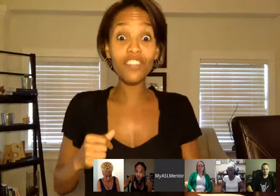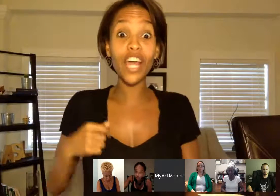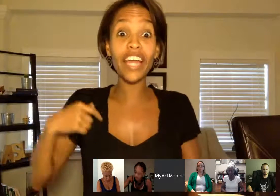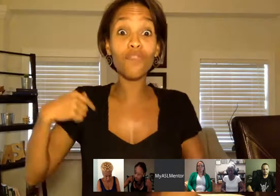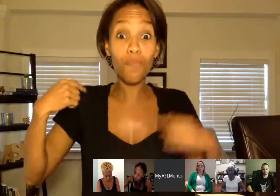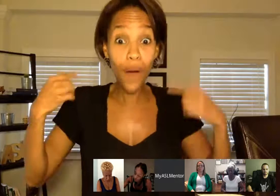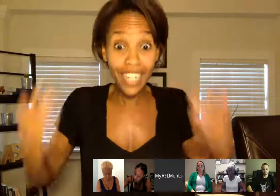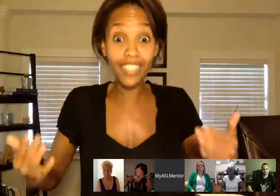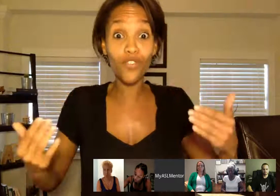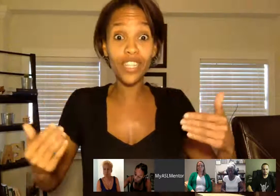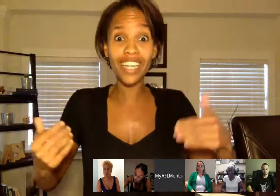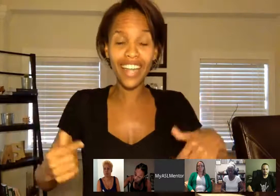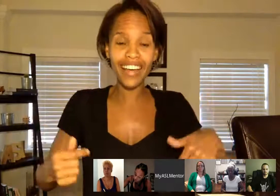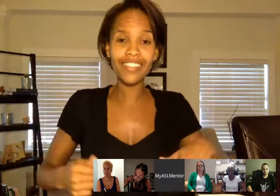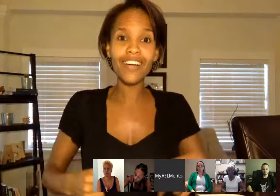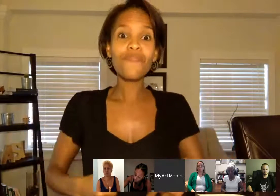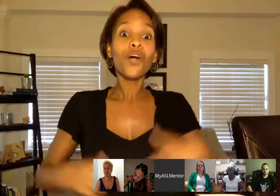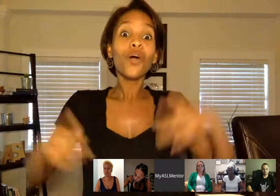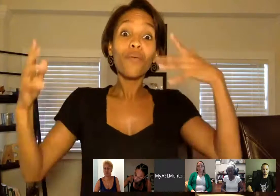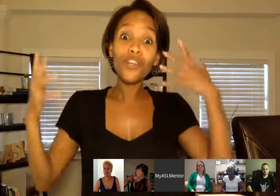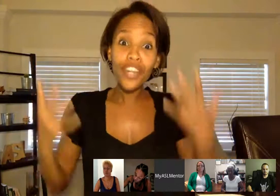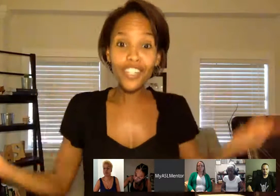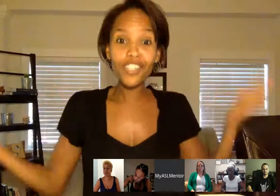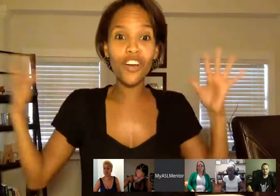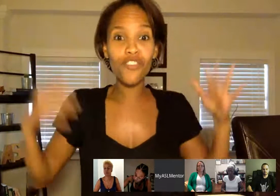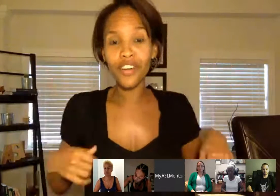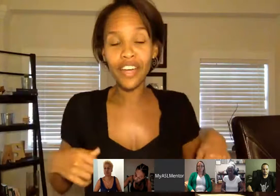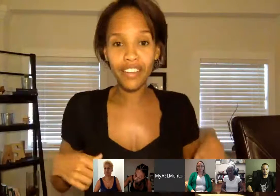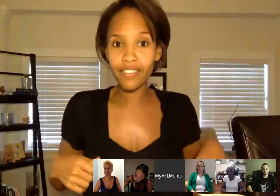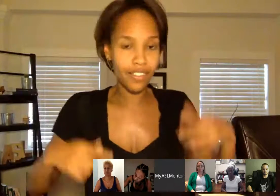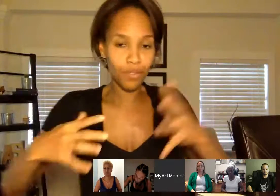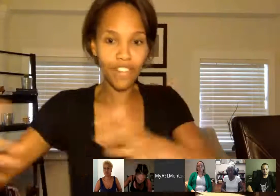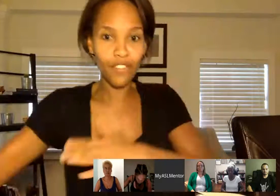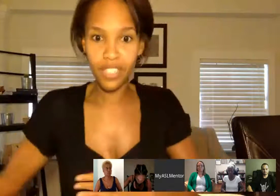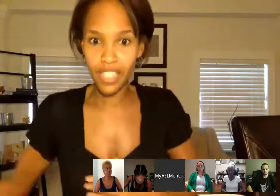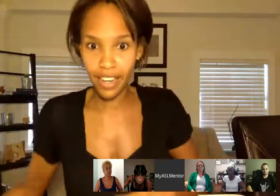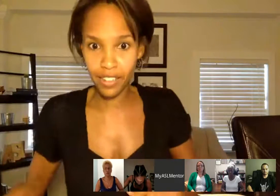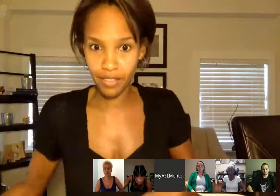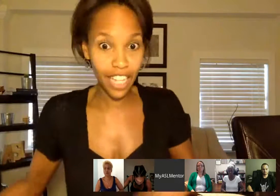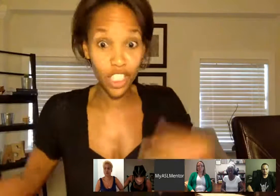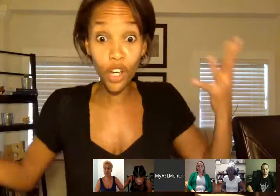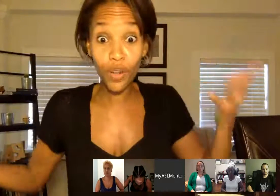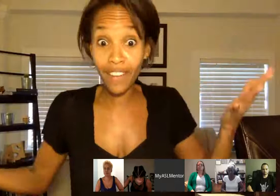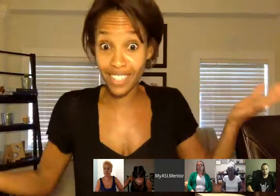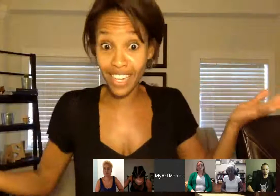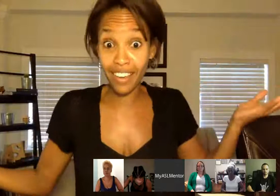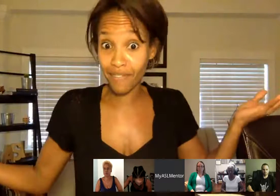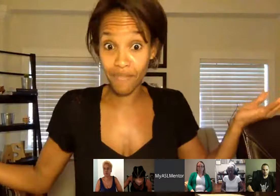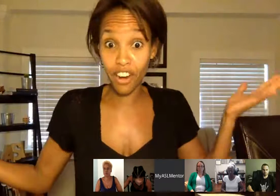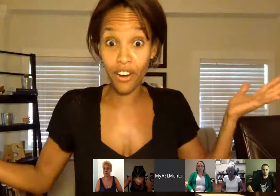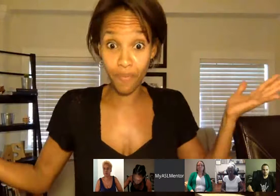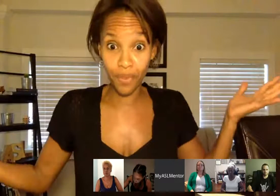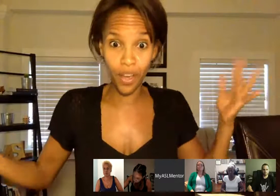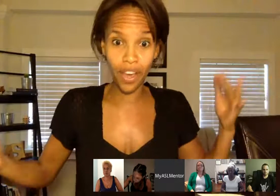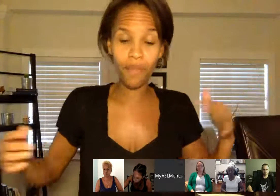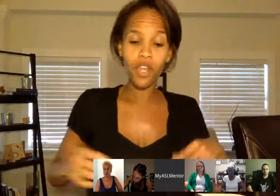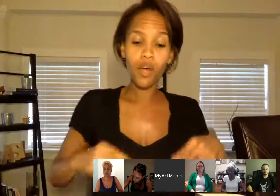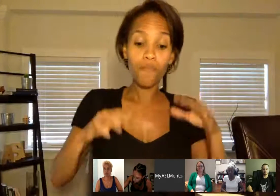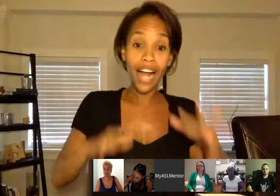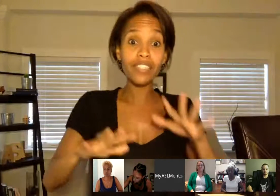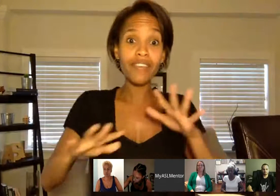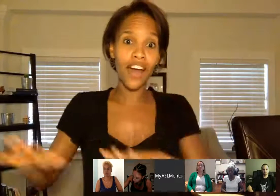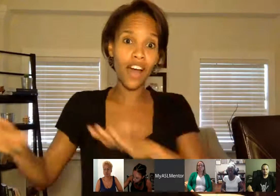that, and practice voicing it as, we greeted each other and whatever was next. And that's all you would have to say there,